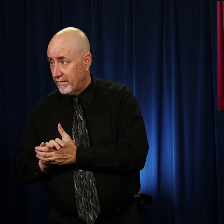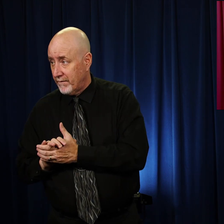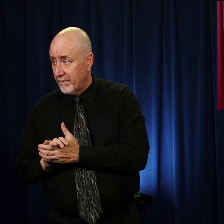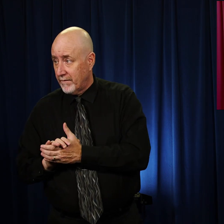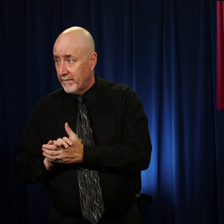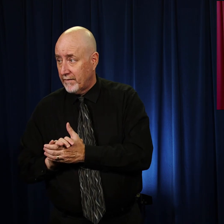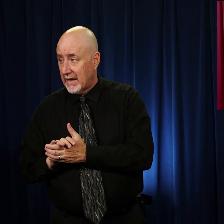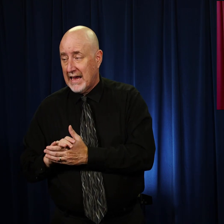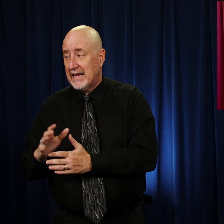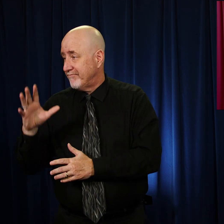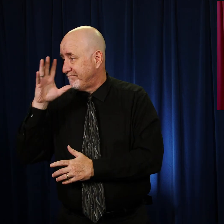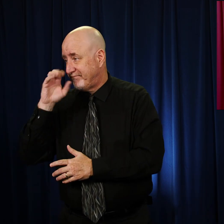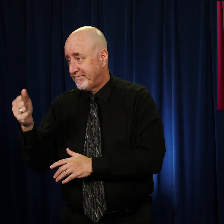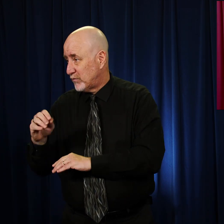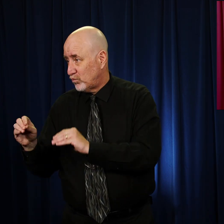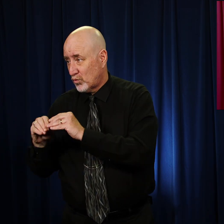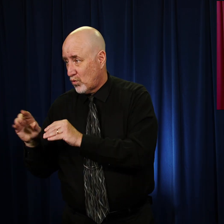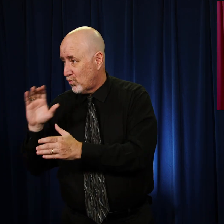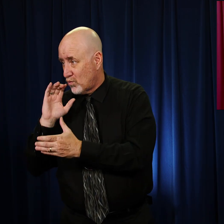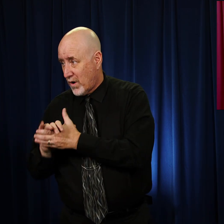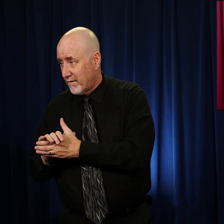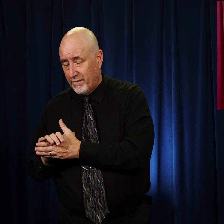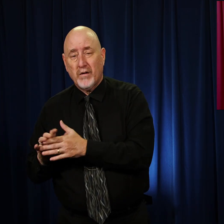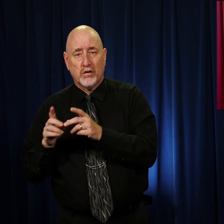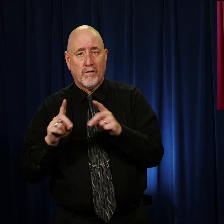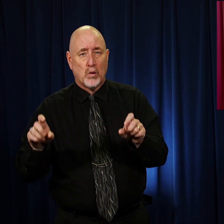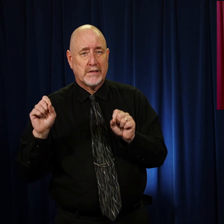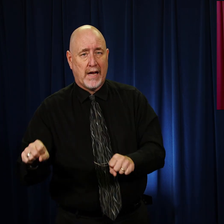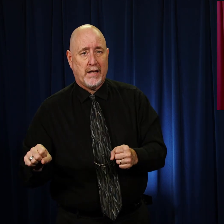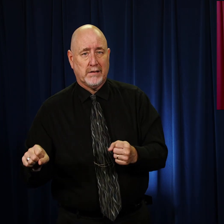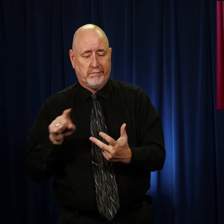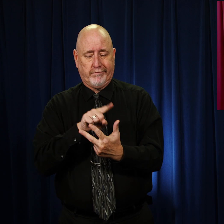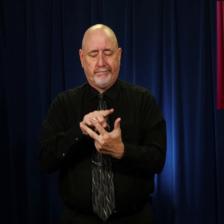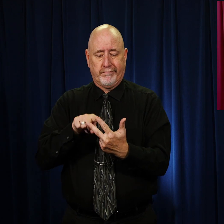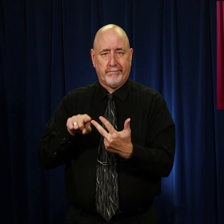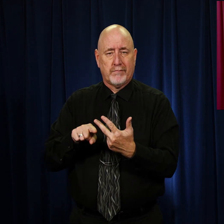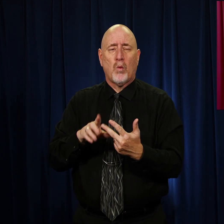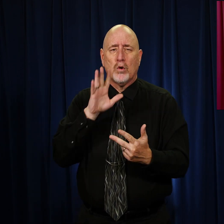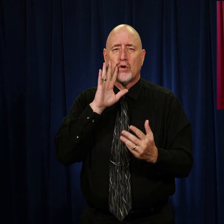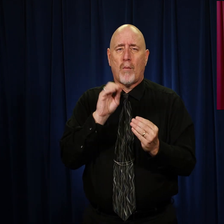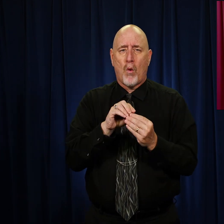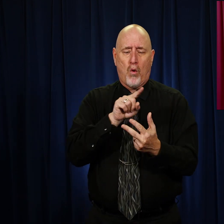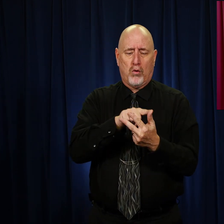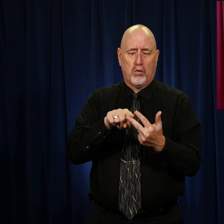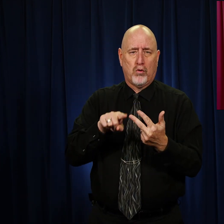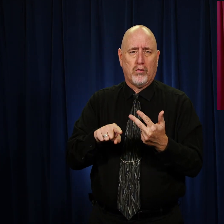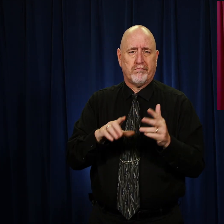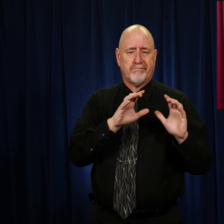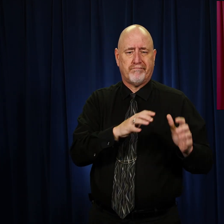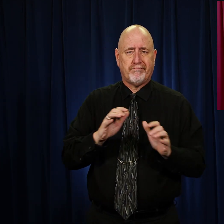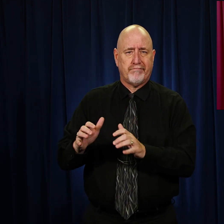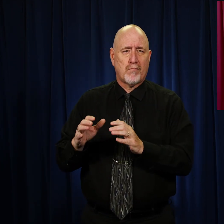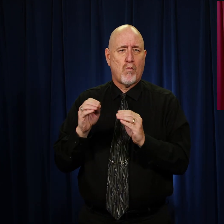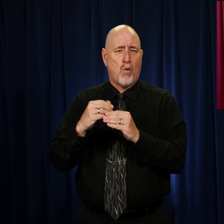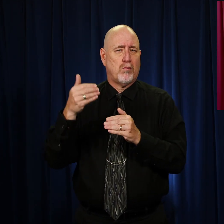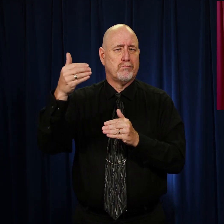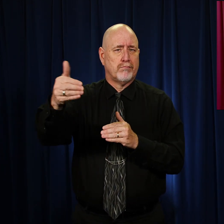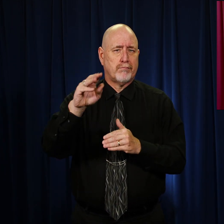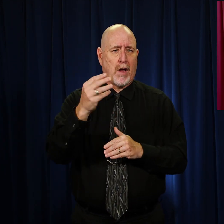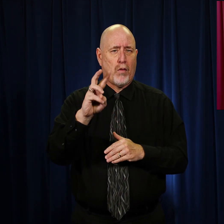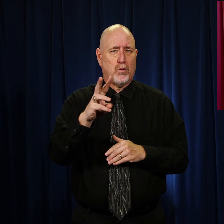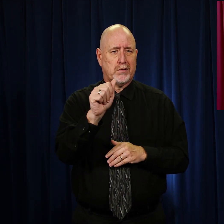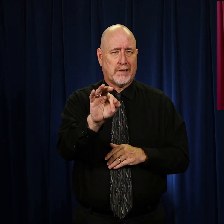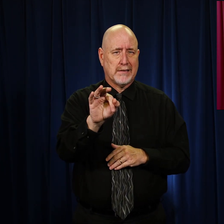find no favor in his eyes, then he could divorce her. We'll talk about these three schools of thought some more when we get to